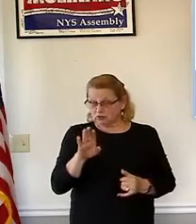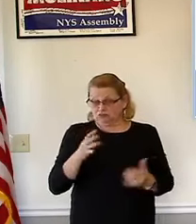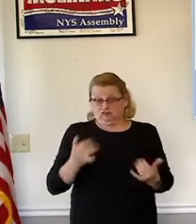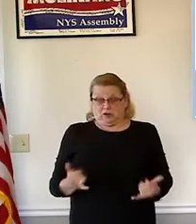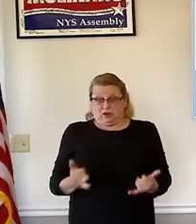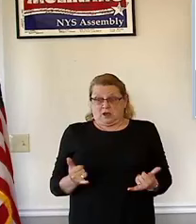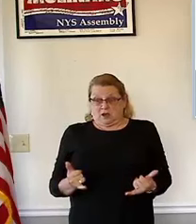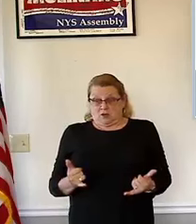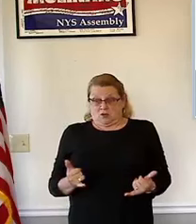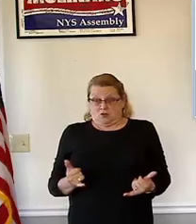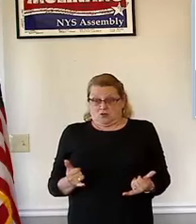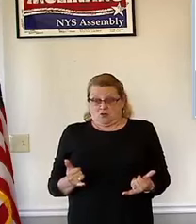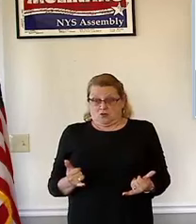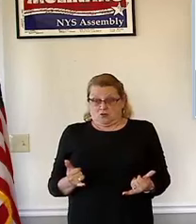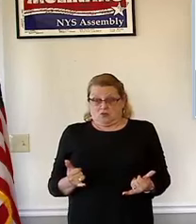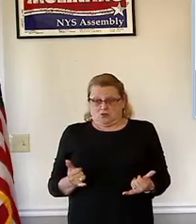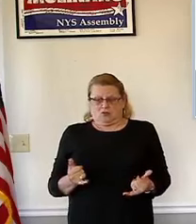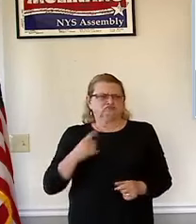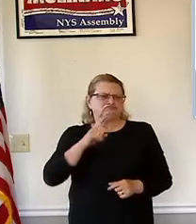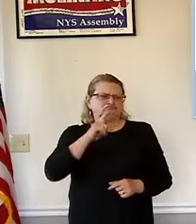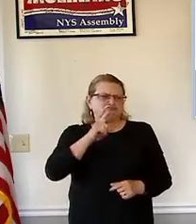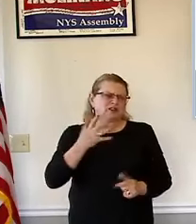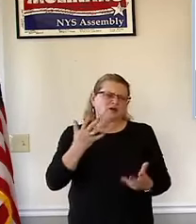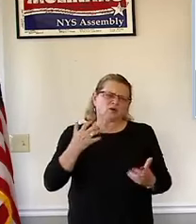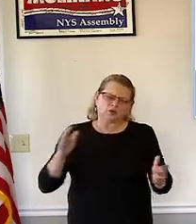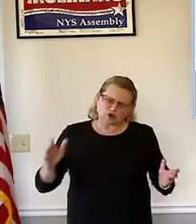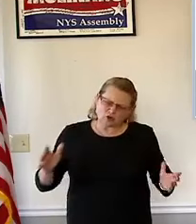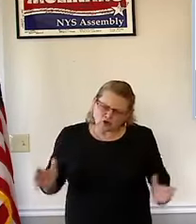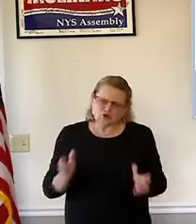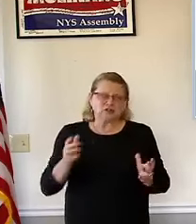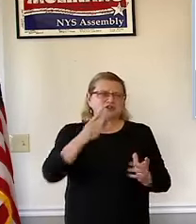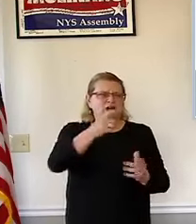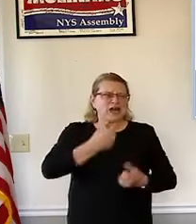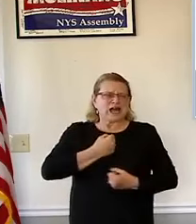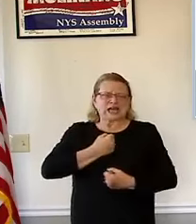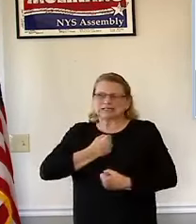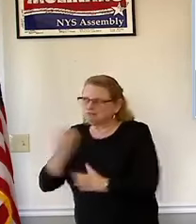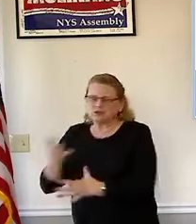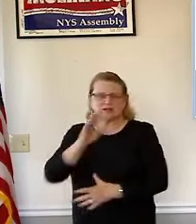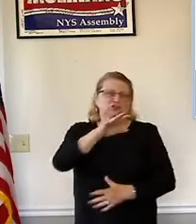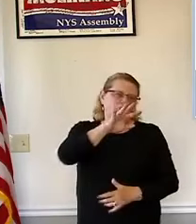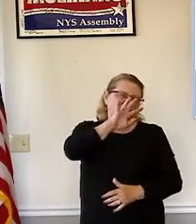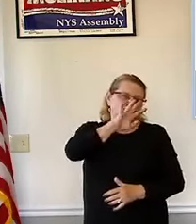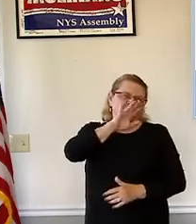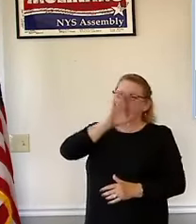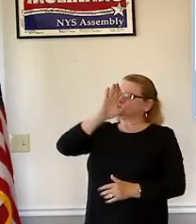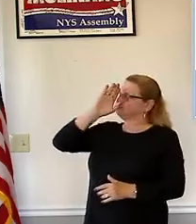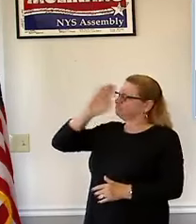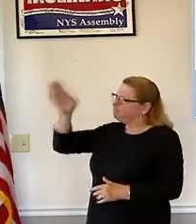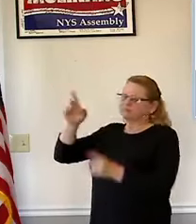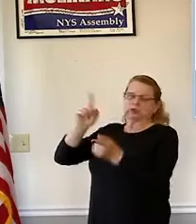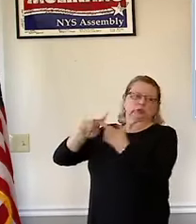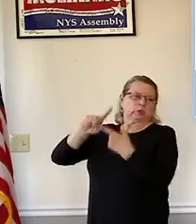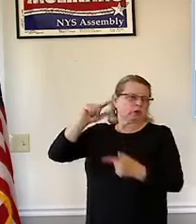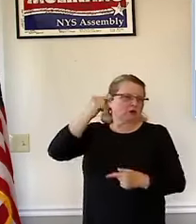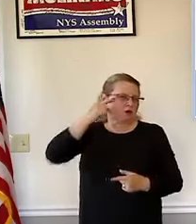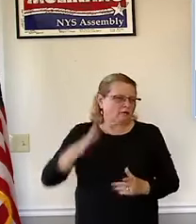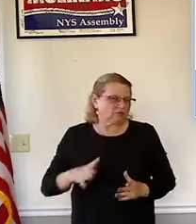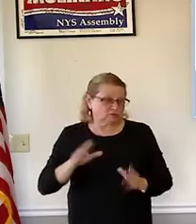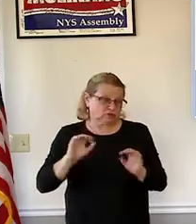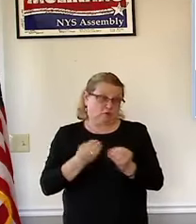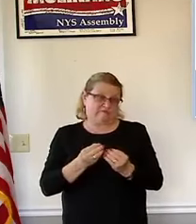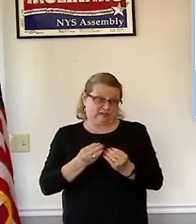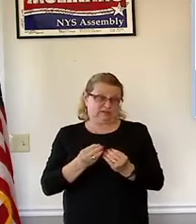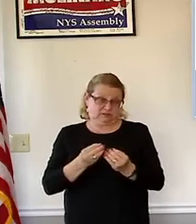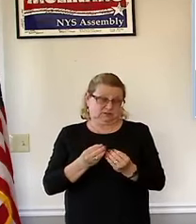point, you know, I really would encourage you to join us in expressing your frustration directly with the governor's office.